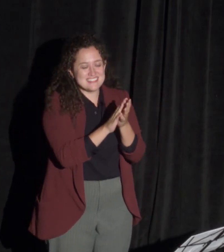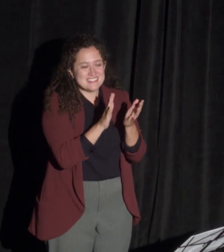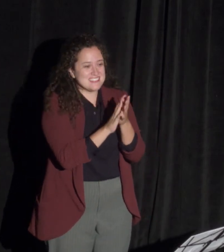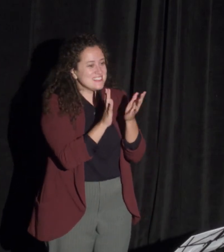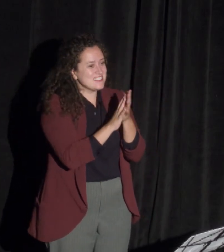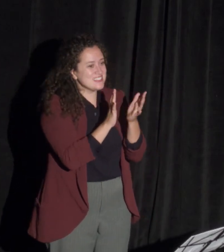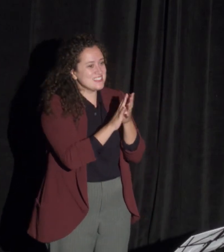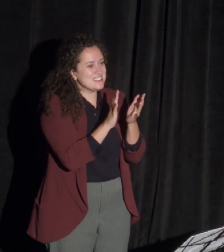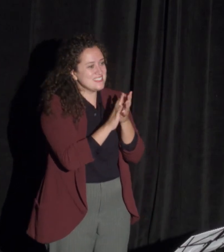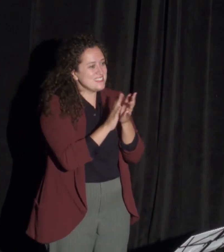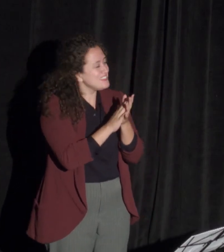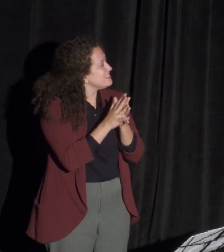Oh.